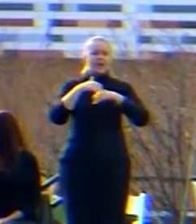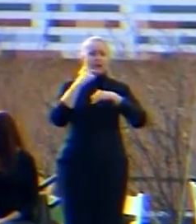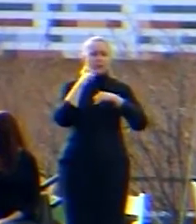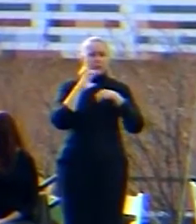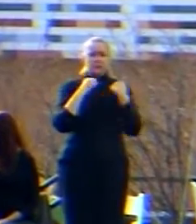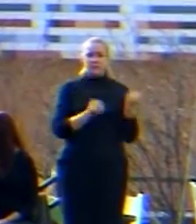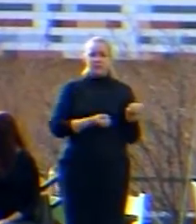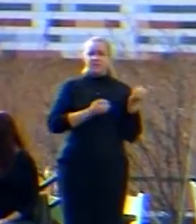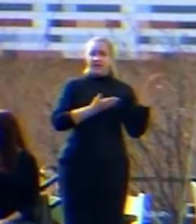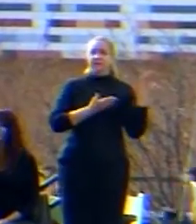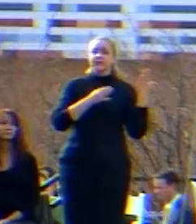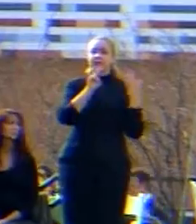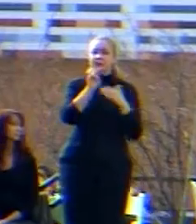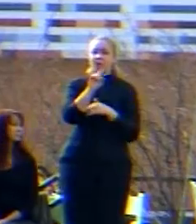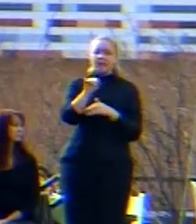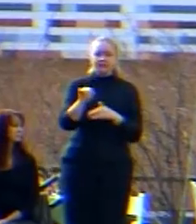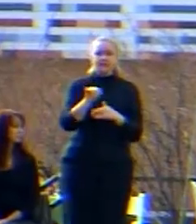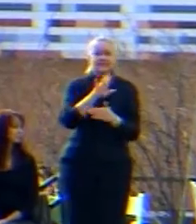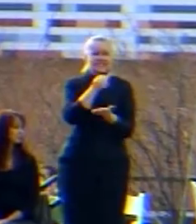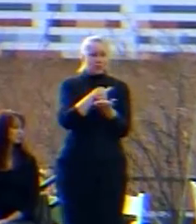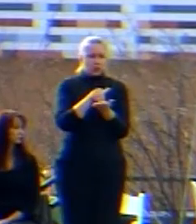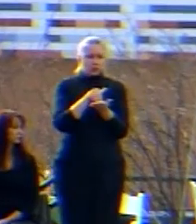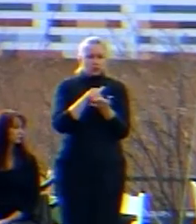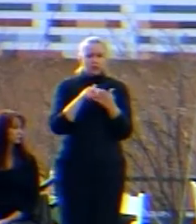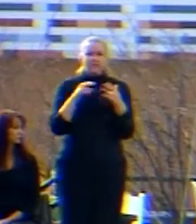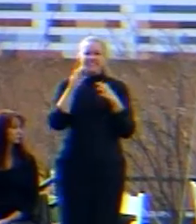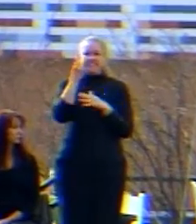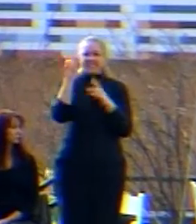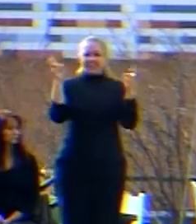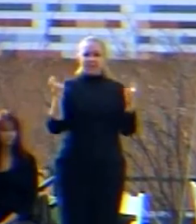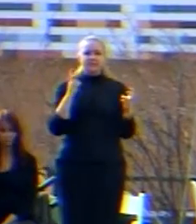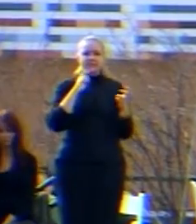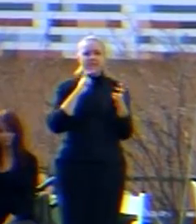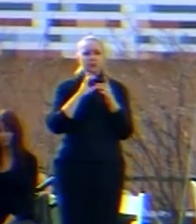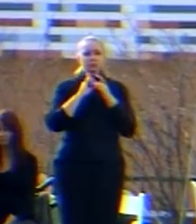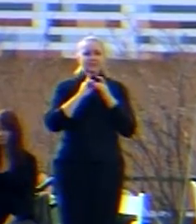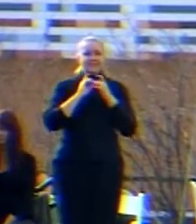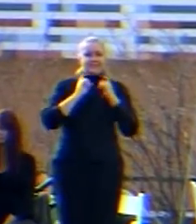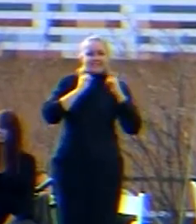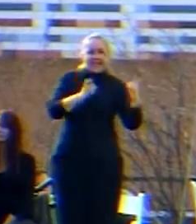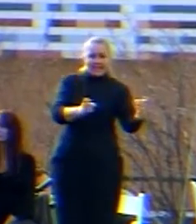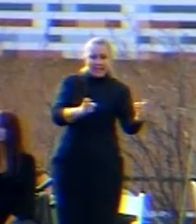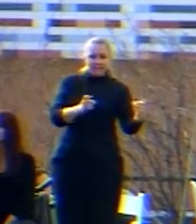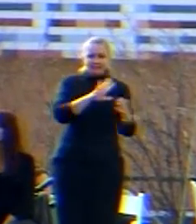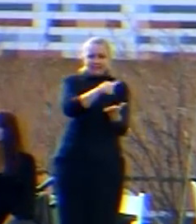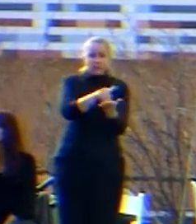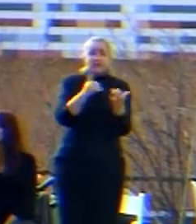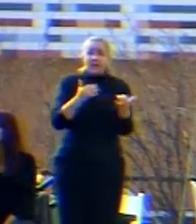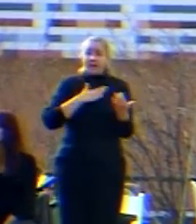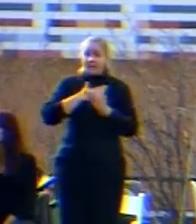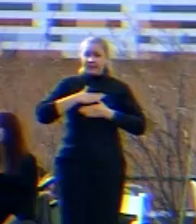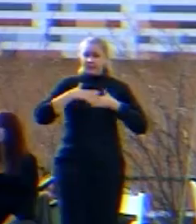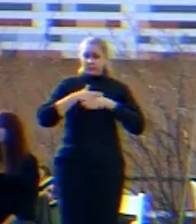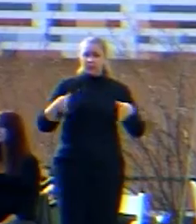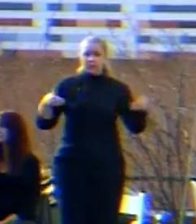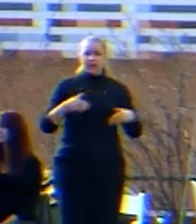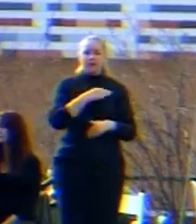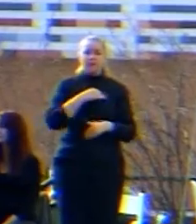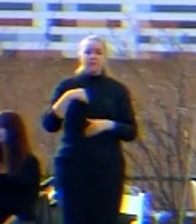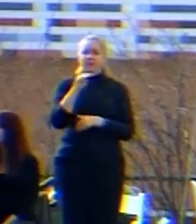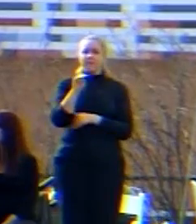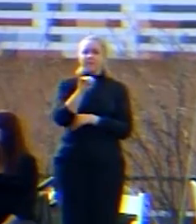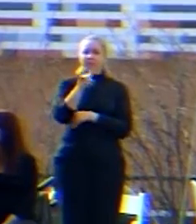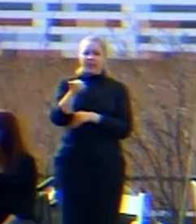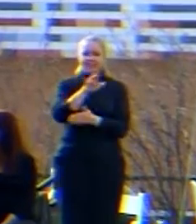we presented Muhammad Ali Center 16. It's time to actually dedicate the center. It's my pleasure now to welcome a member